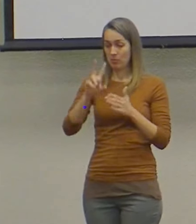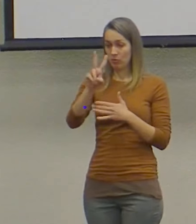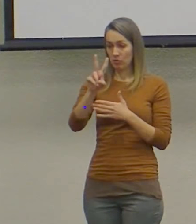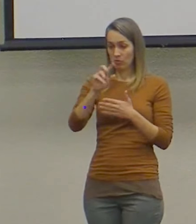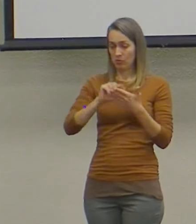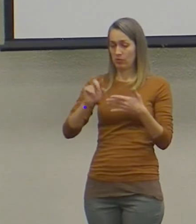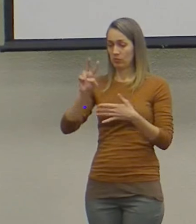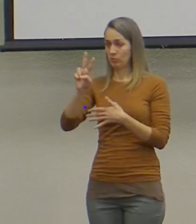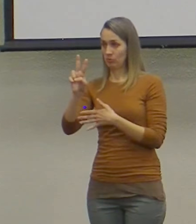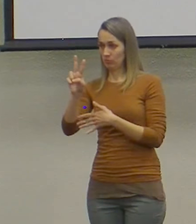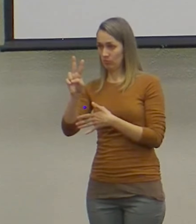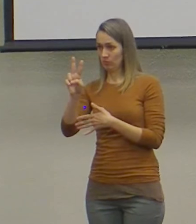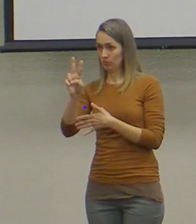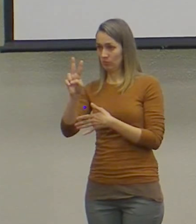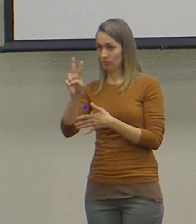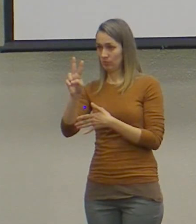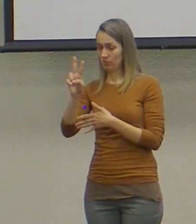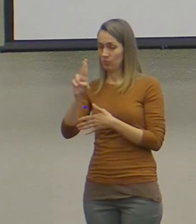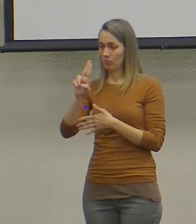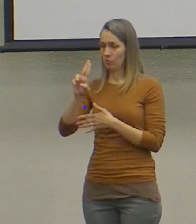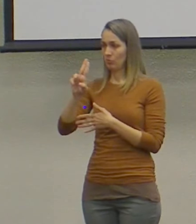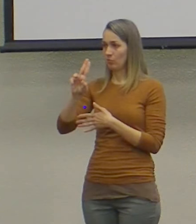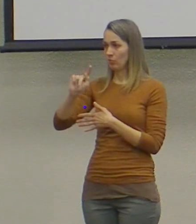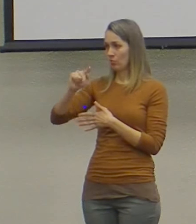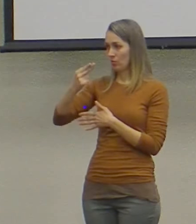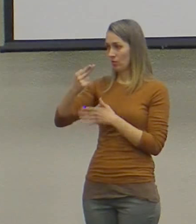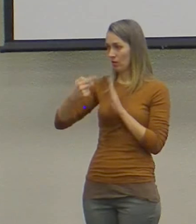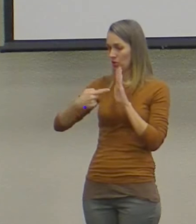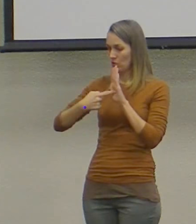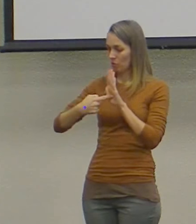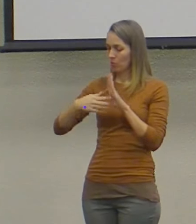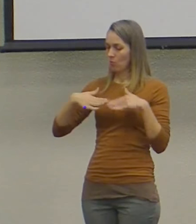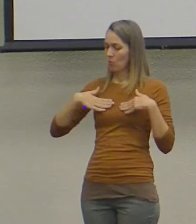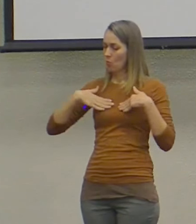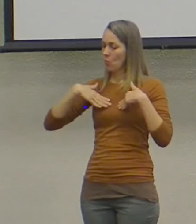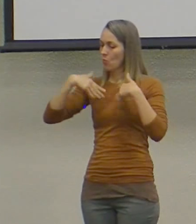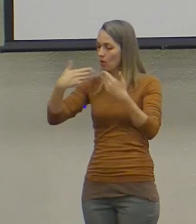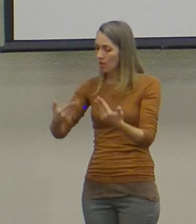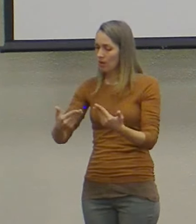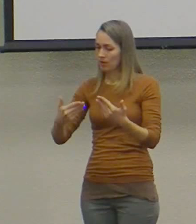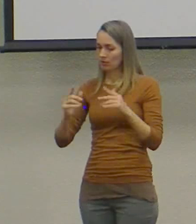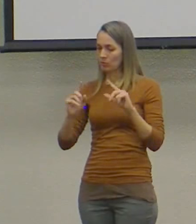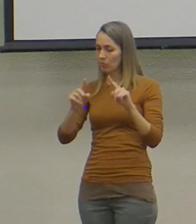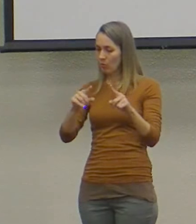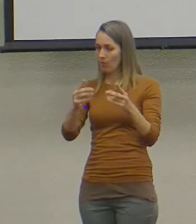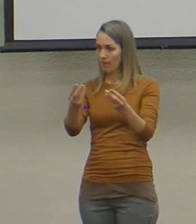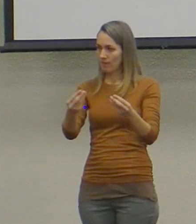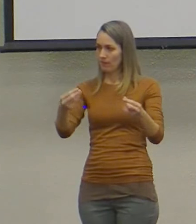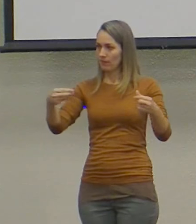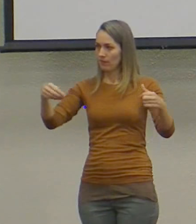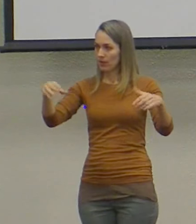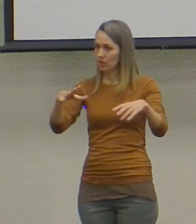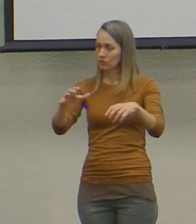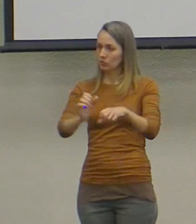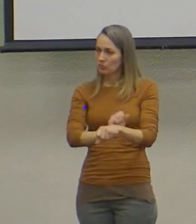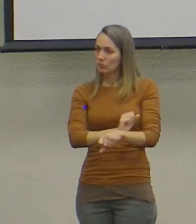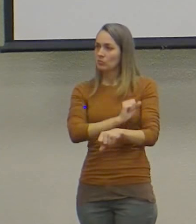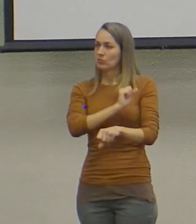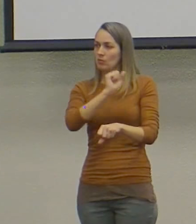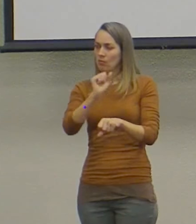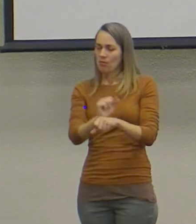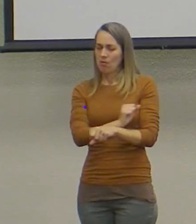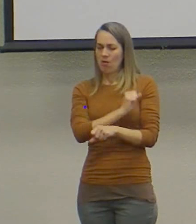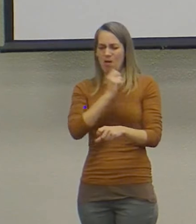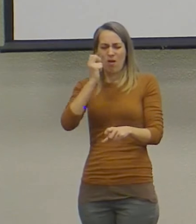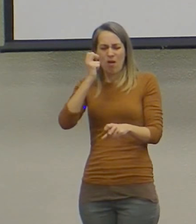2, she demonstrates her willingness to go out into the fields and labor hard